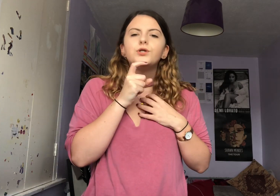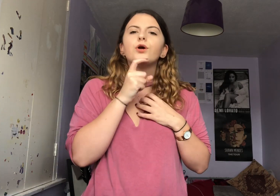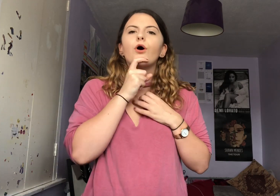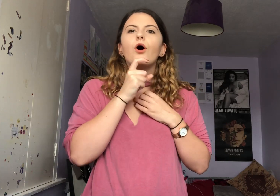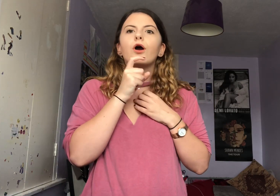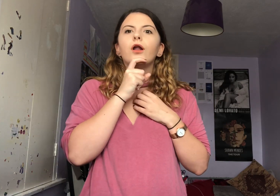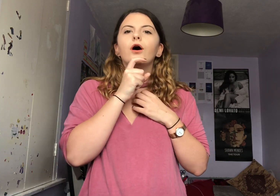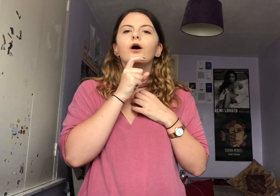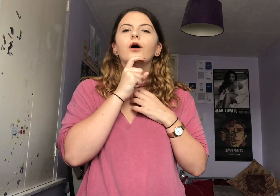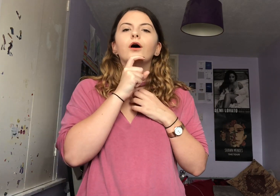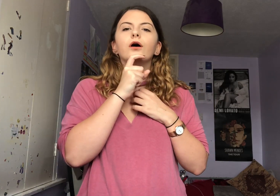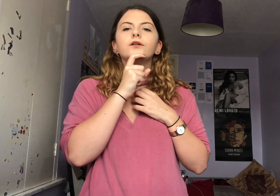chocolate.